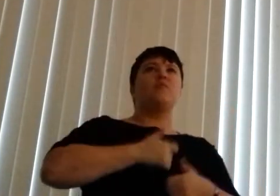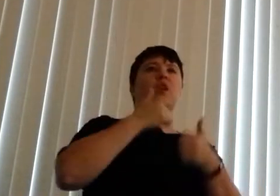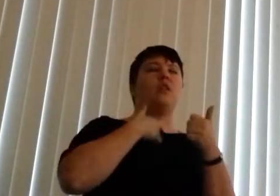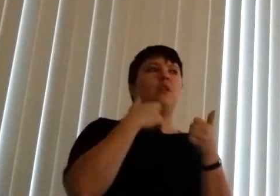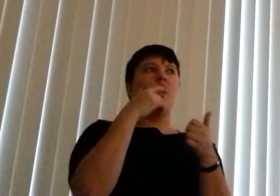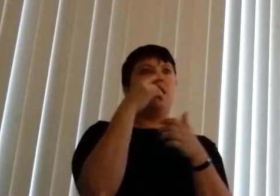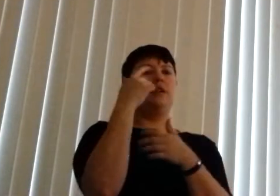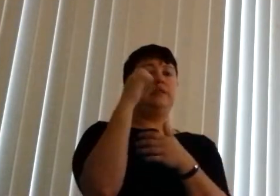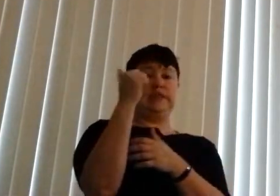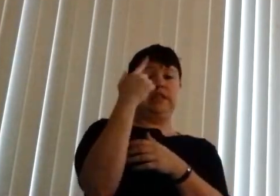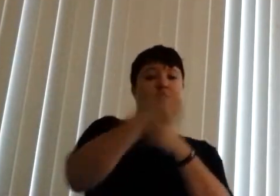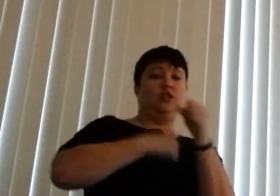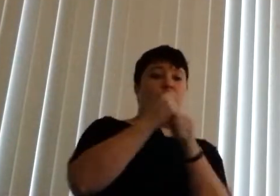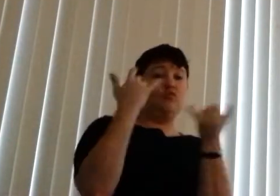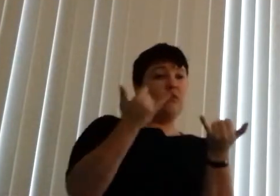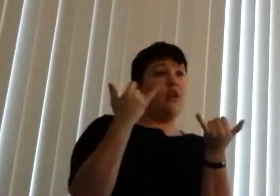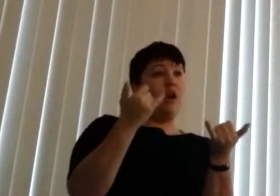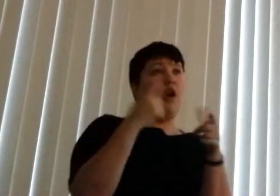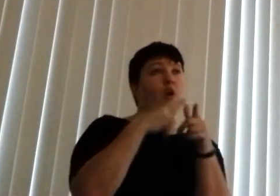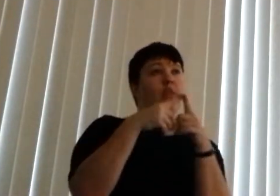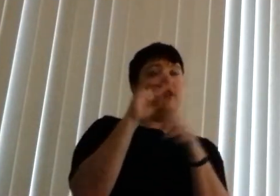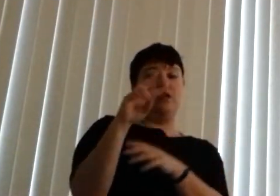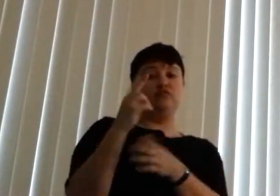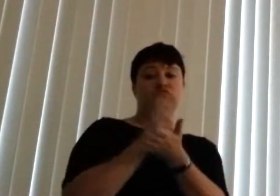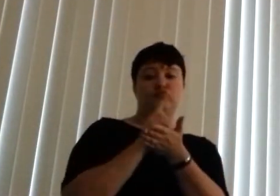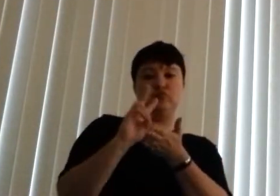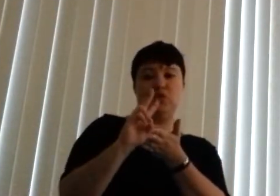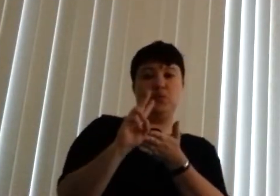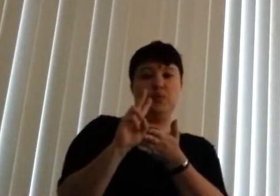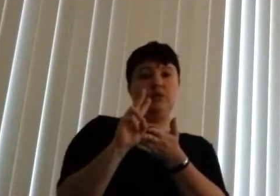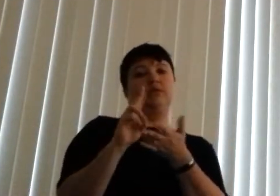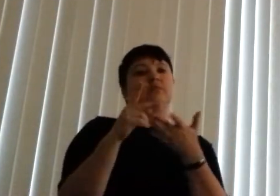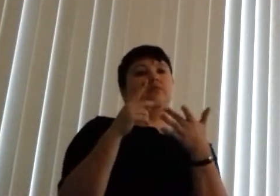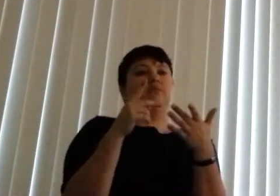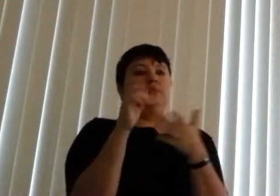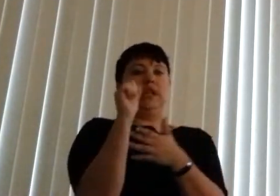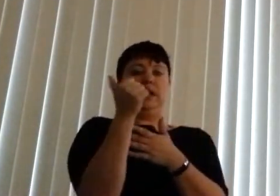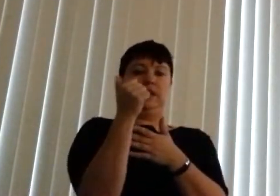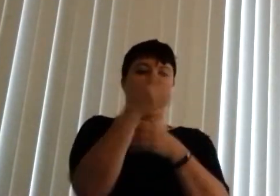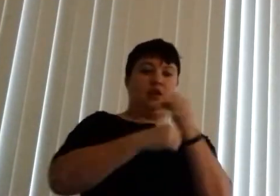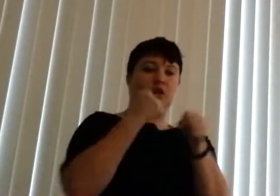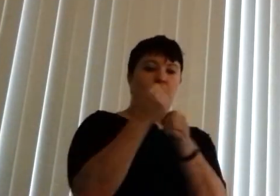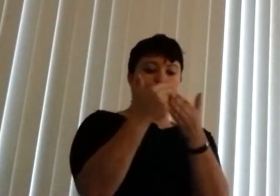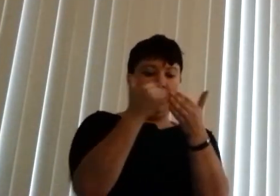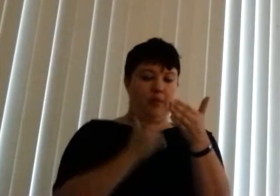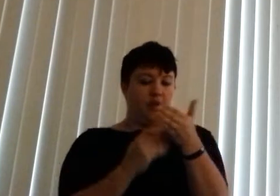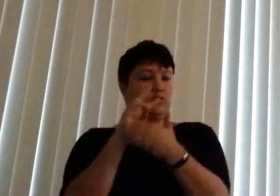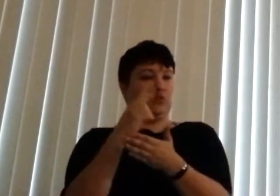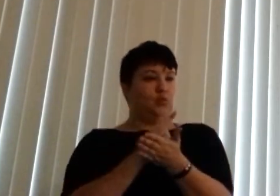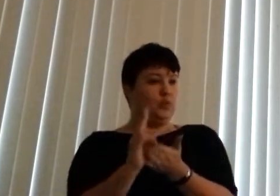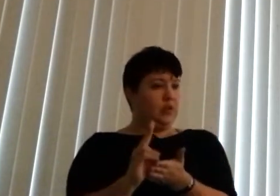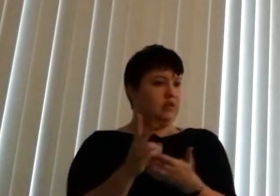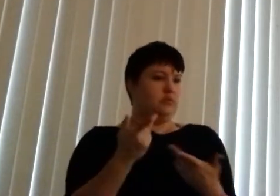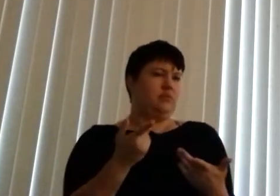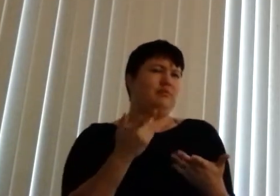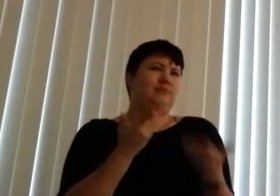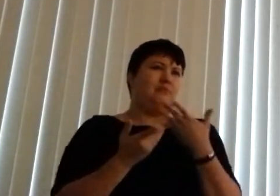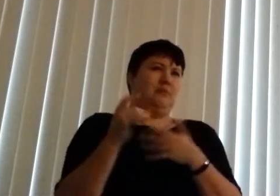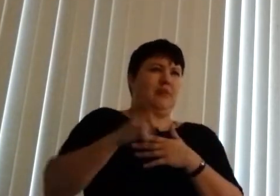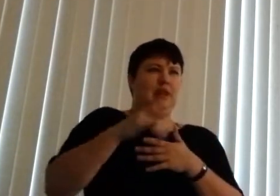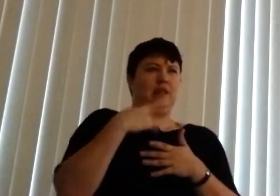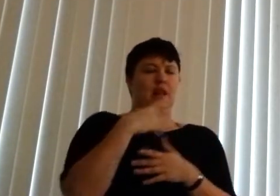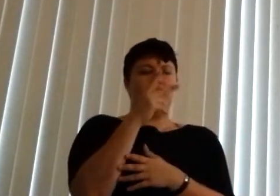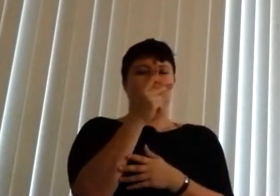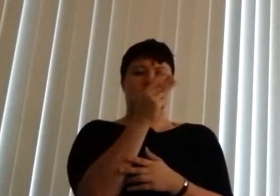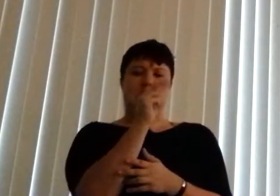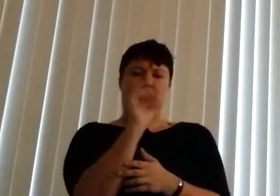is 10 years now, then in 2 weeks it's 10 years minus 2 weeks. So maybe that's what Cam is